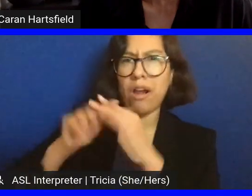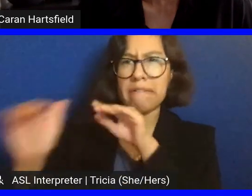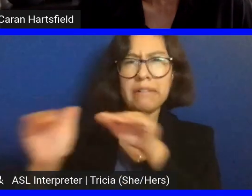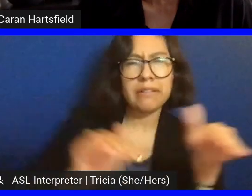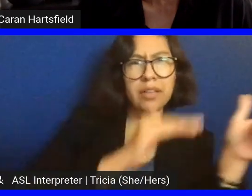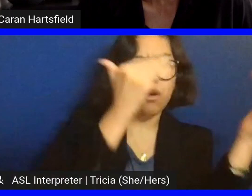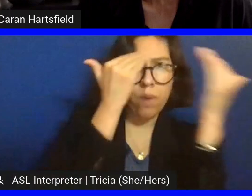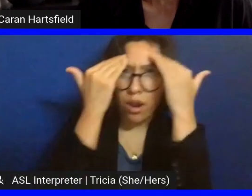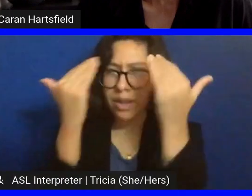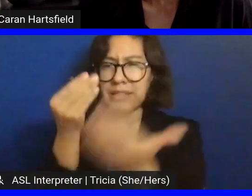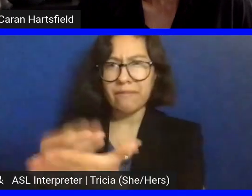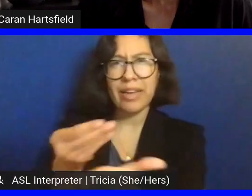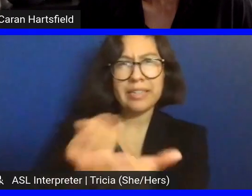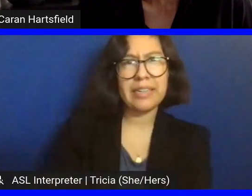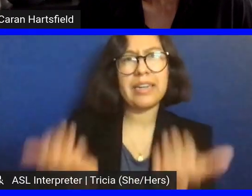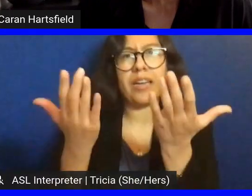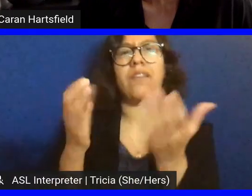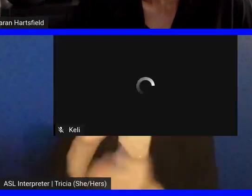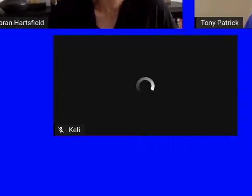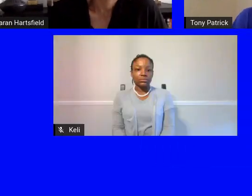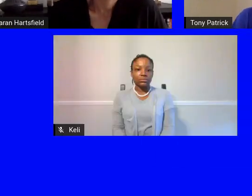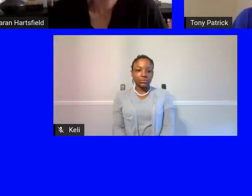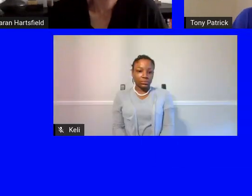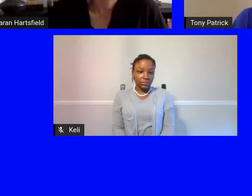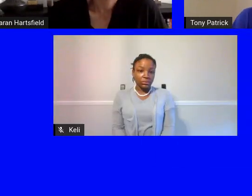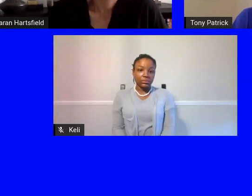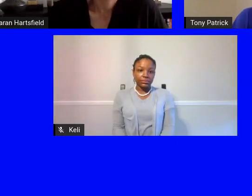for creative civic engagement in the next 2 months.